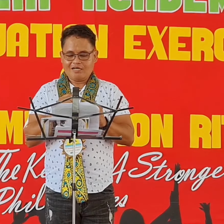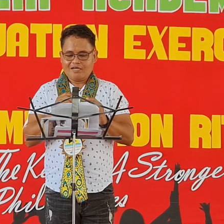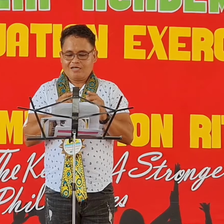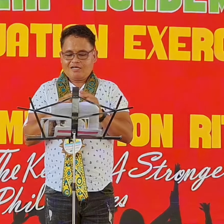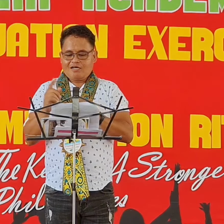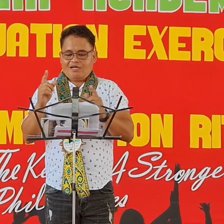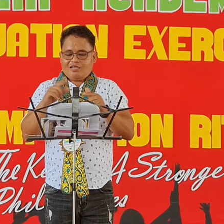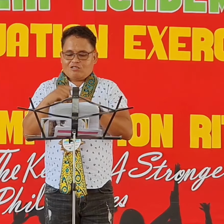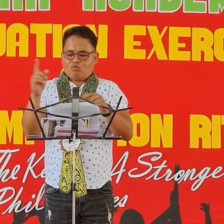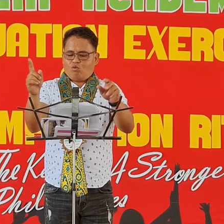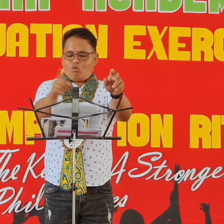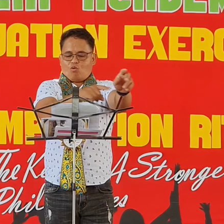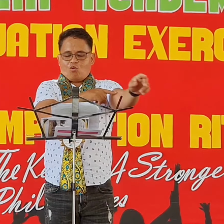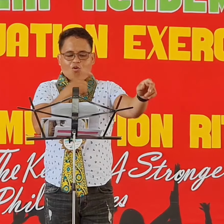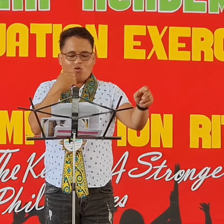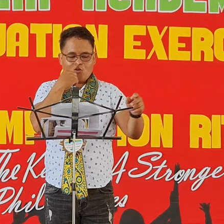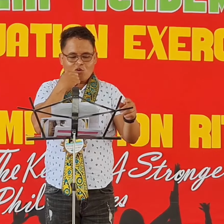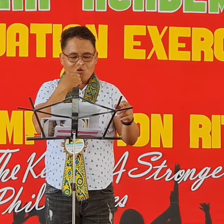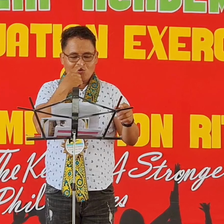A man with a long nose looking for me.